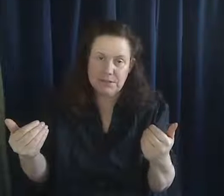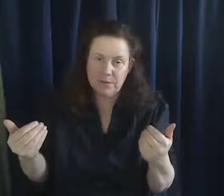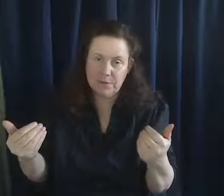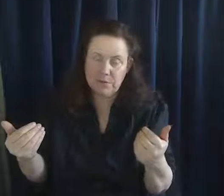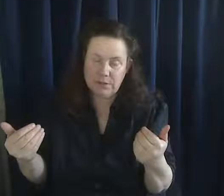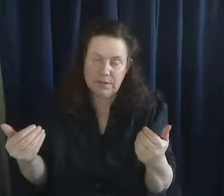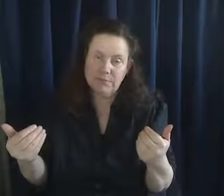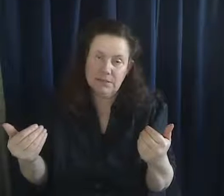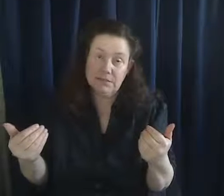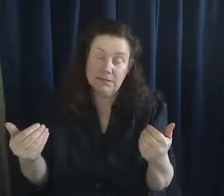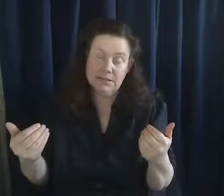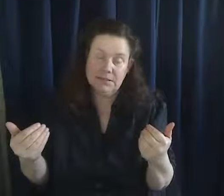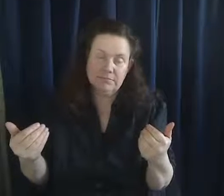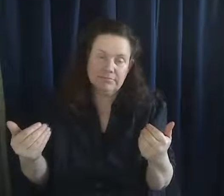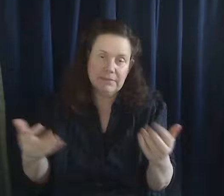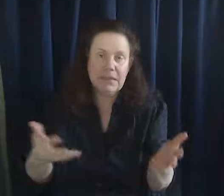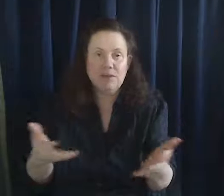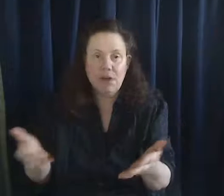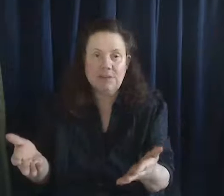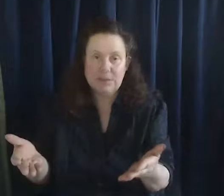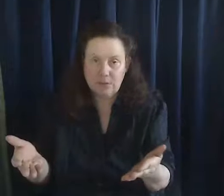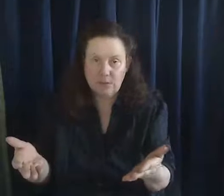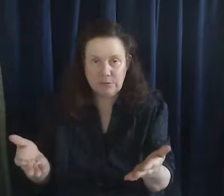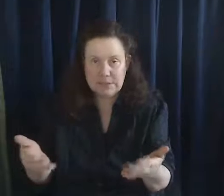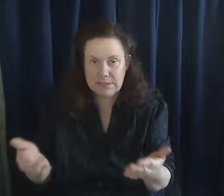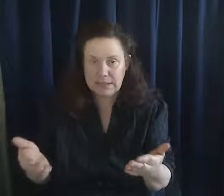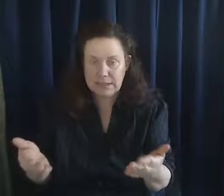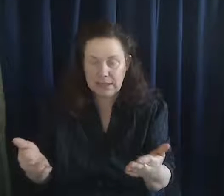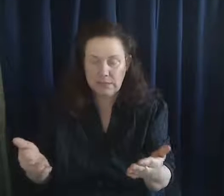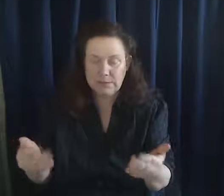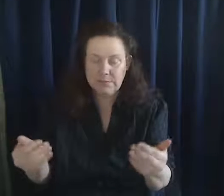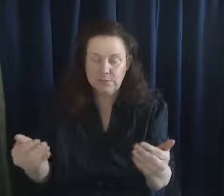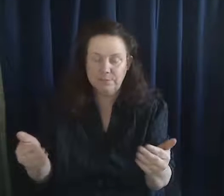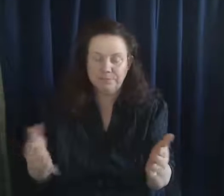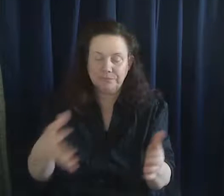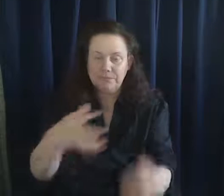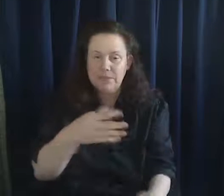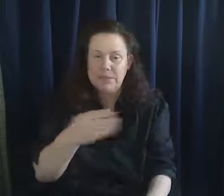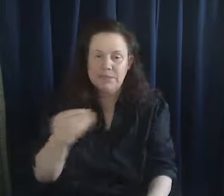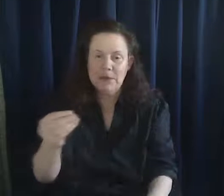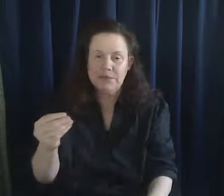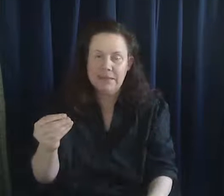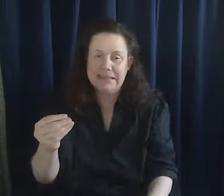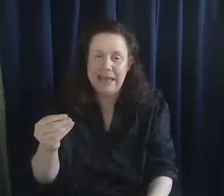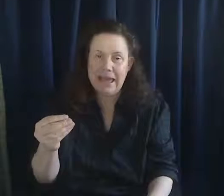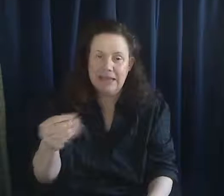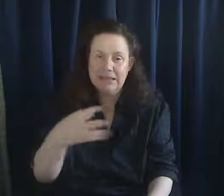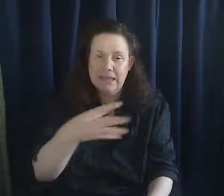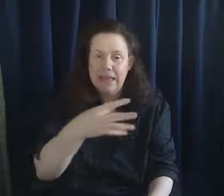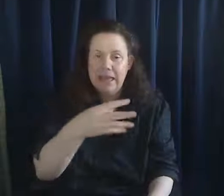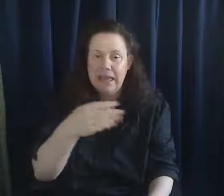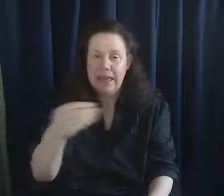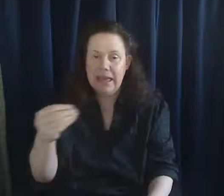start, but really it means, and also this next line I want to be true. So I'm signing